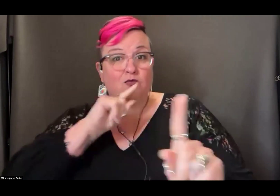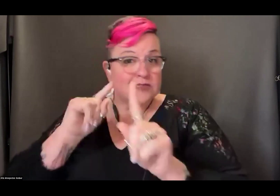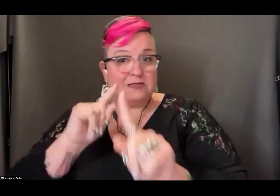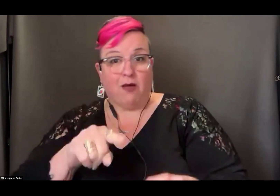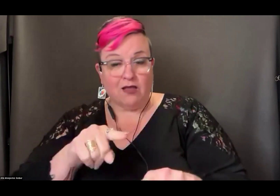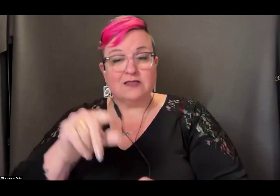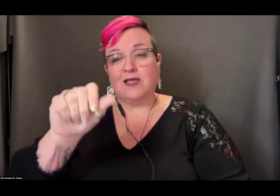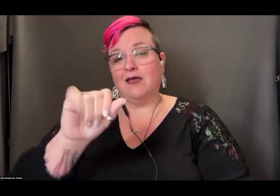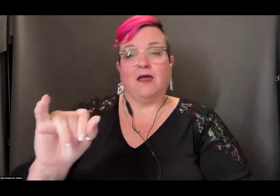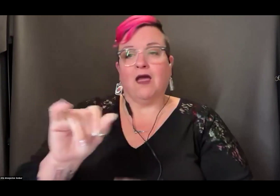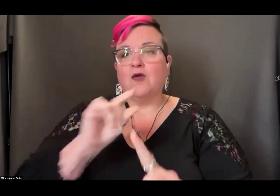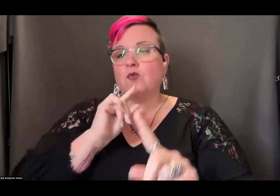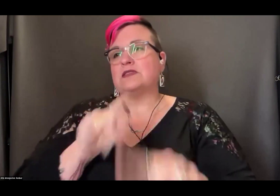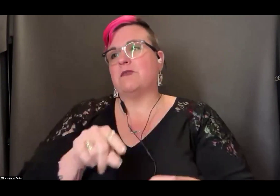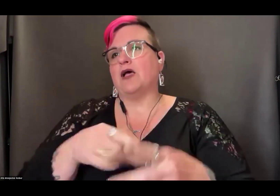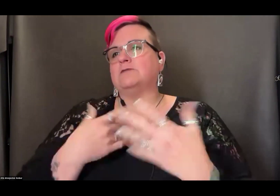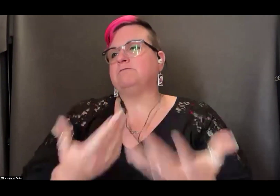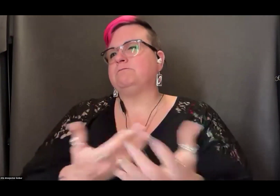it responded in